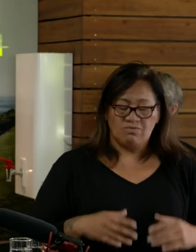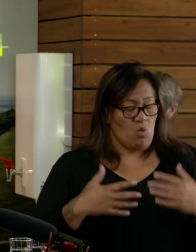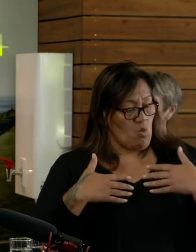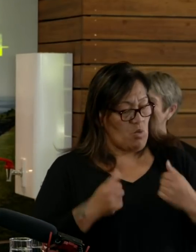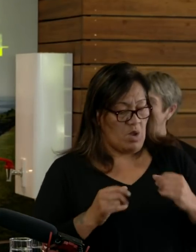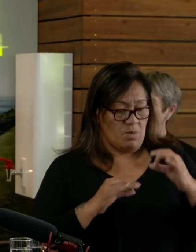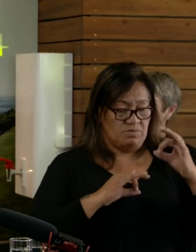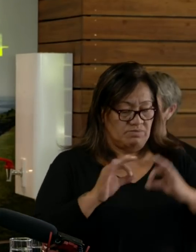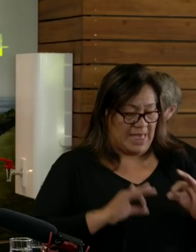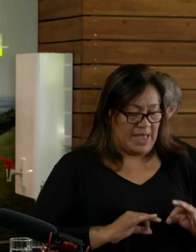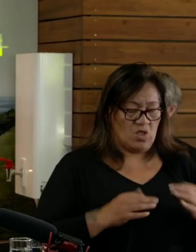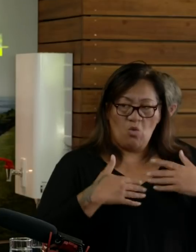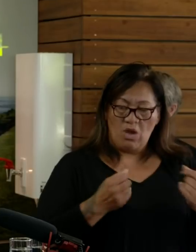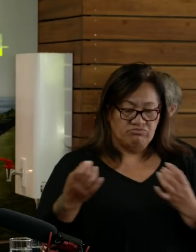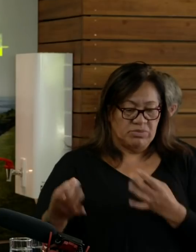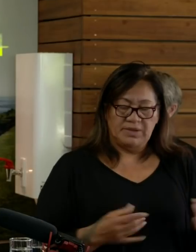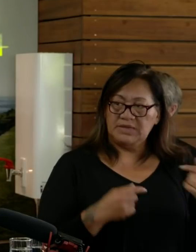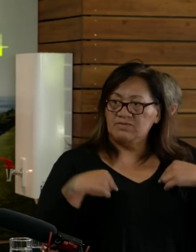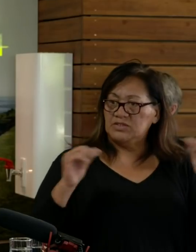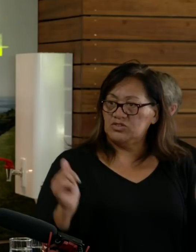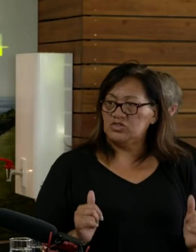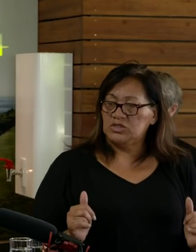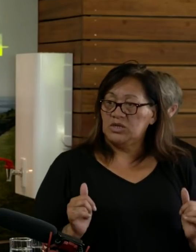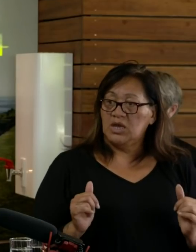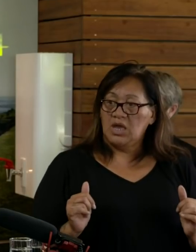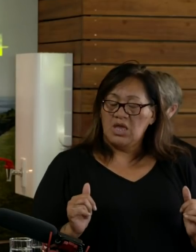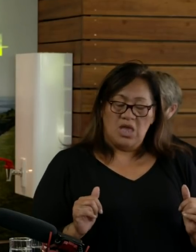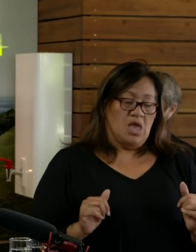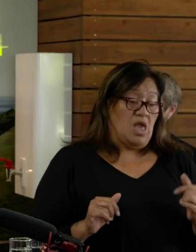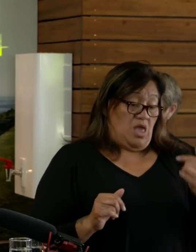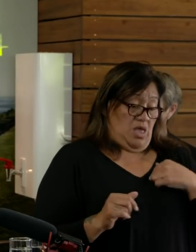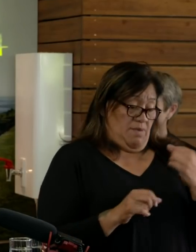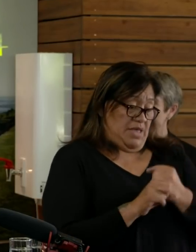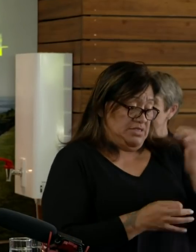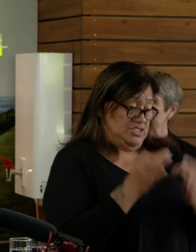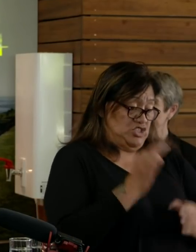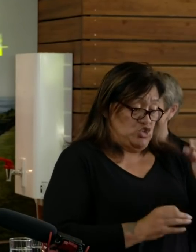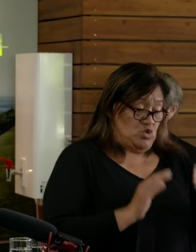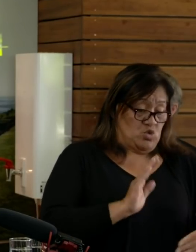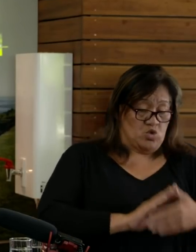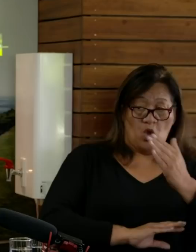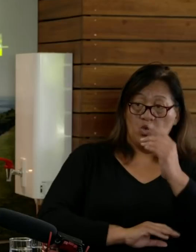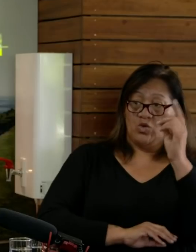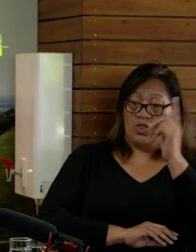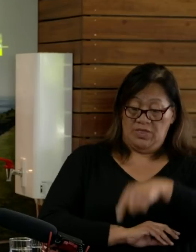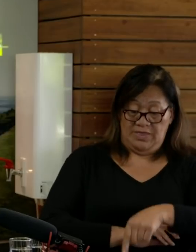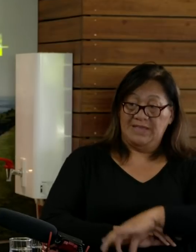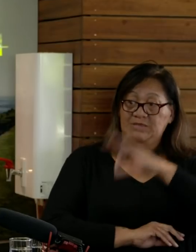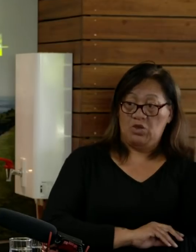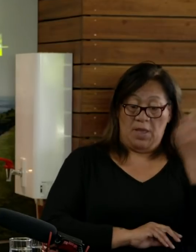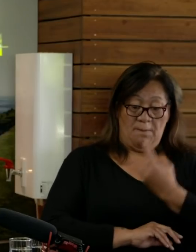well planned, and I can say that a decision to deploy this morning was a decision reached